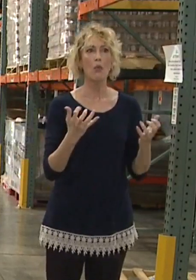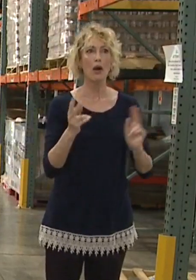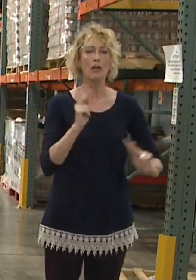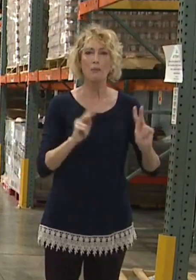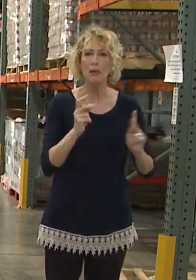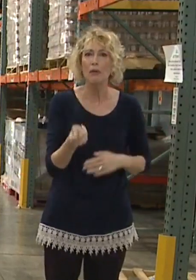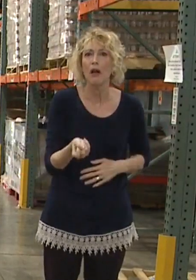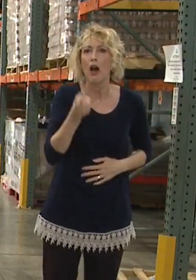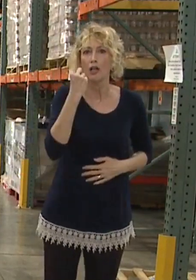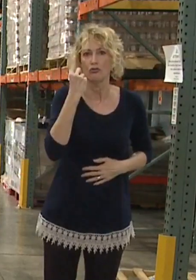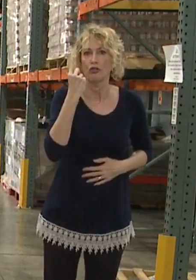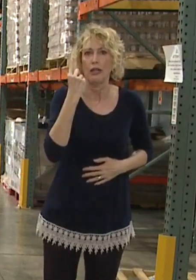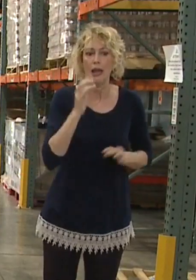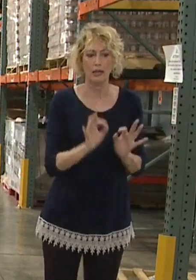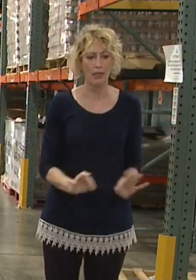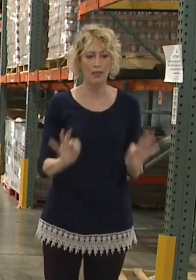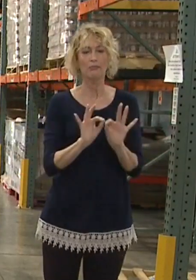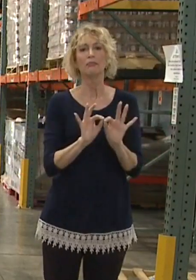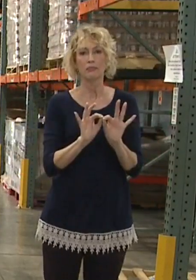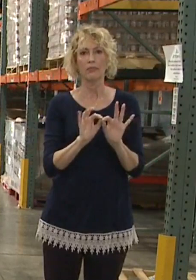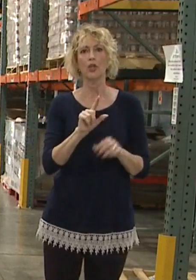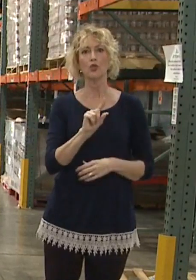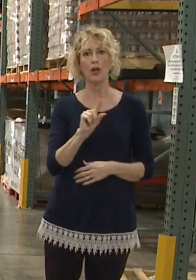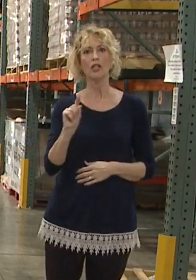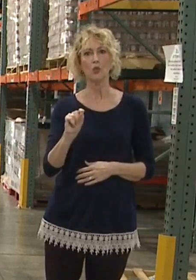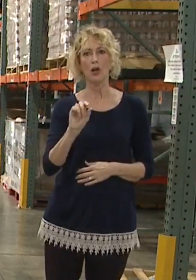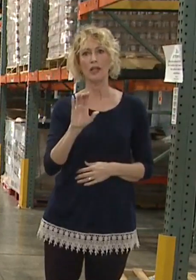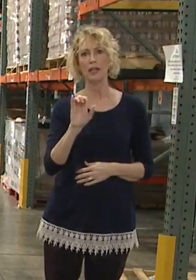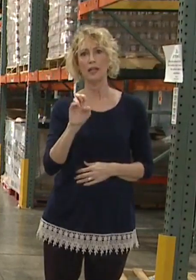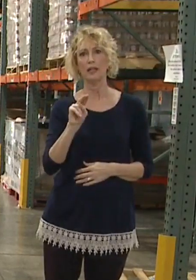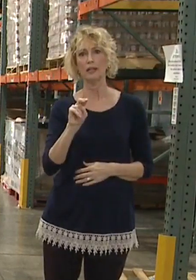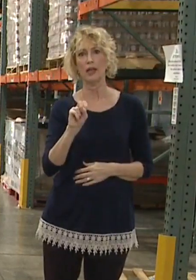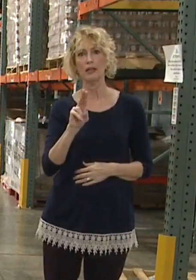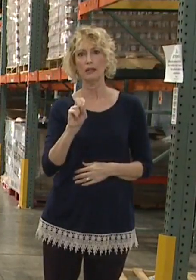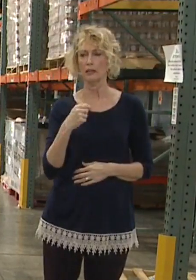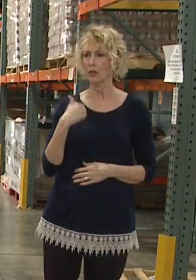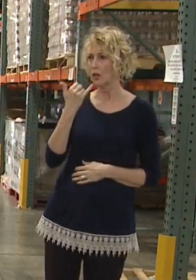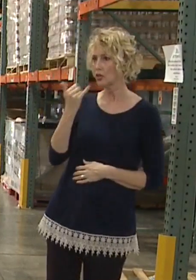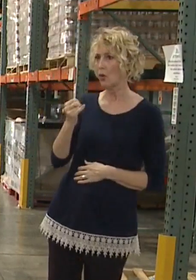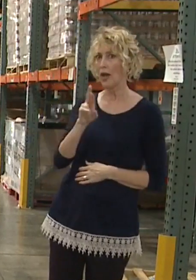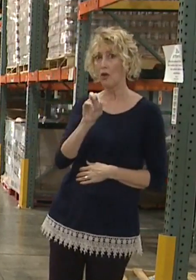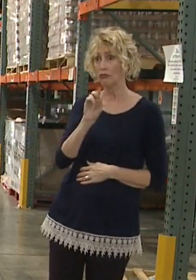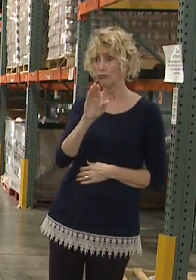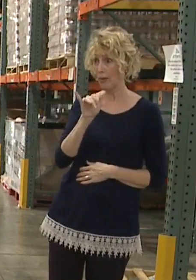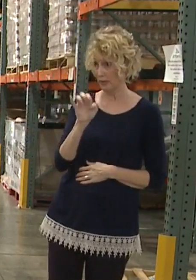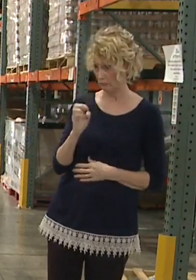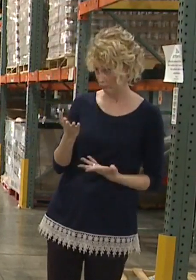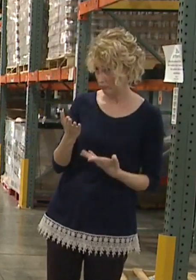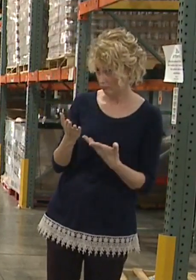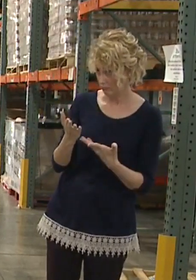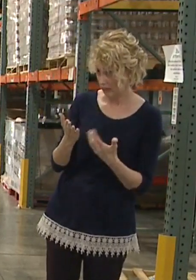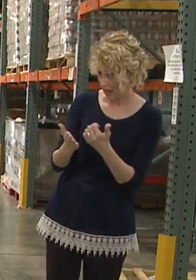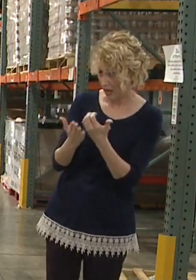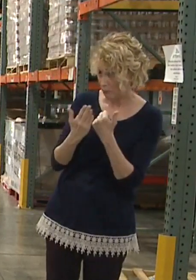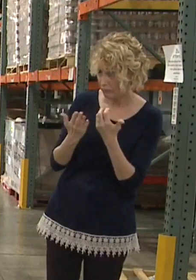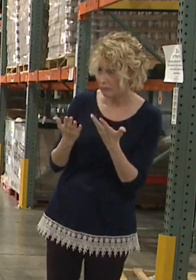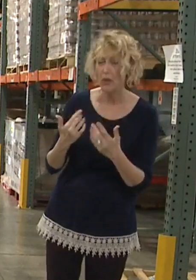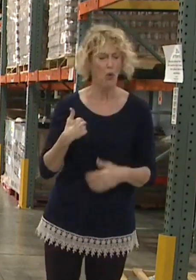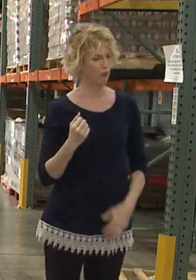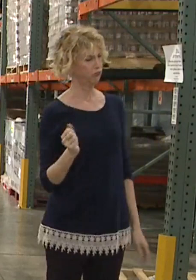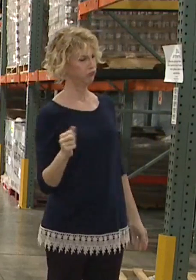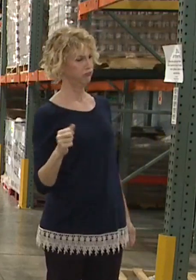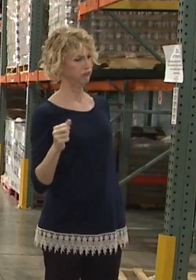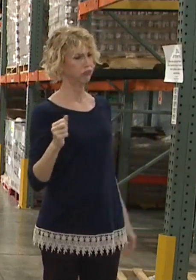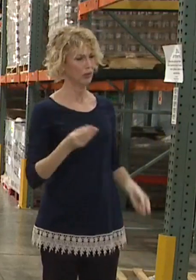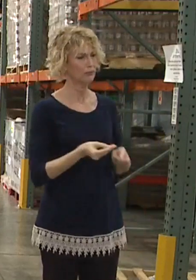value of the 2020 census. So we called Robbie and said, Robbie, can you be a part of this? And Robbie said, yes, we'll have all the material you need ready